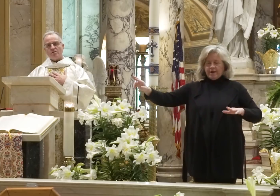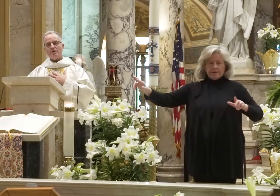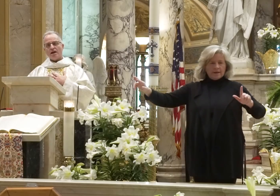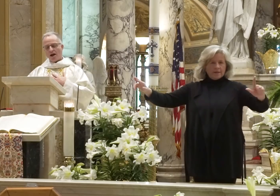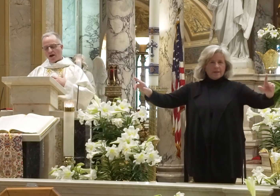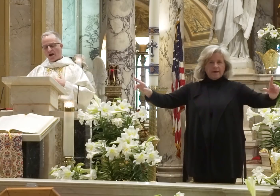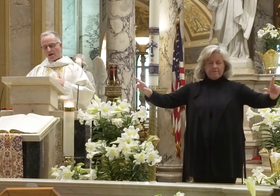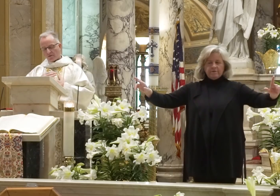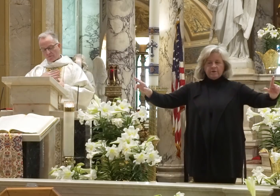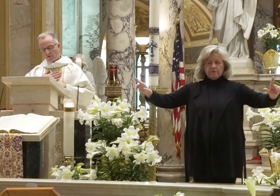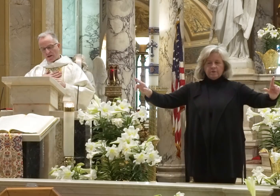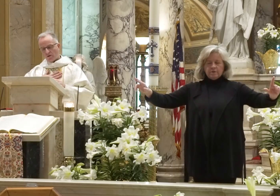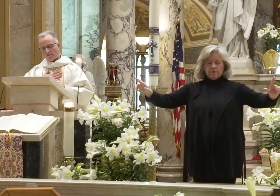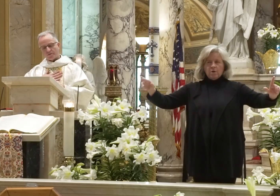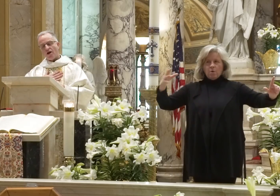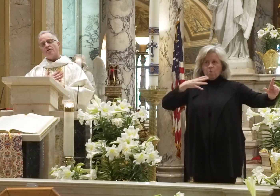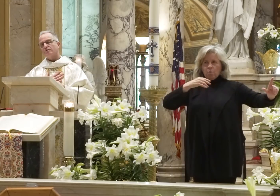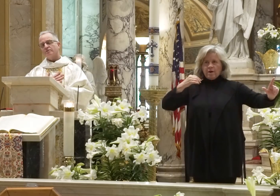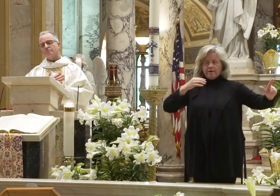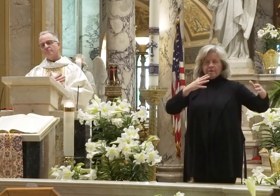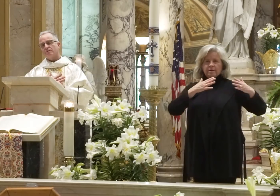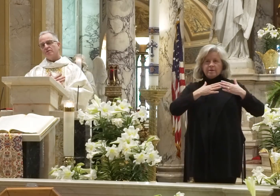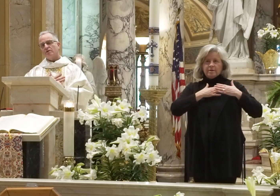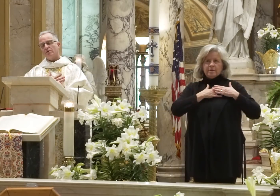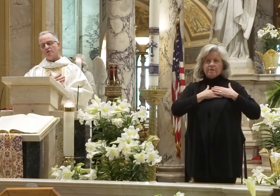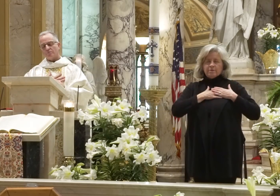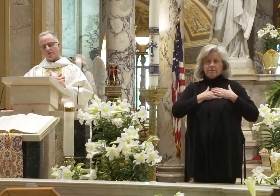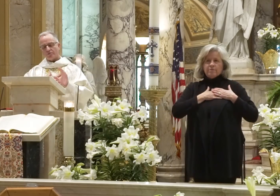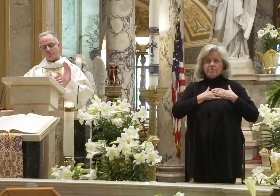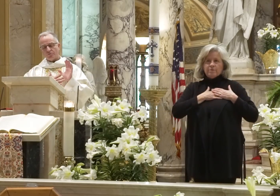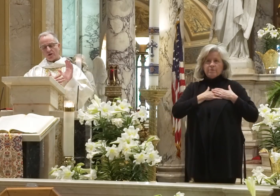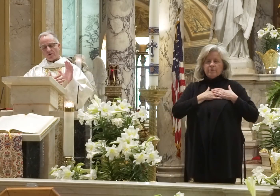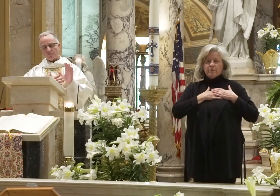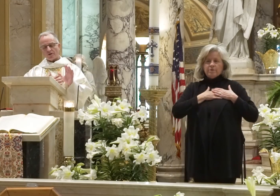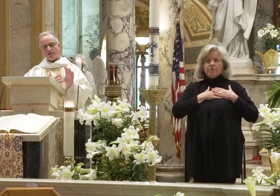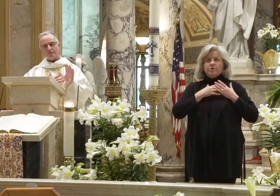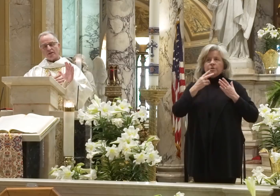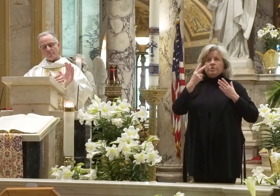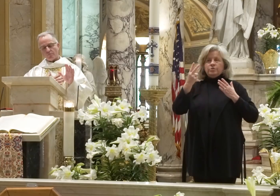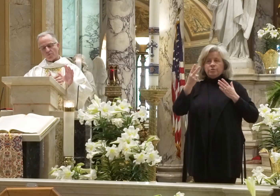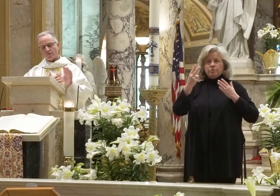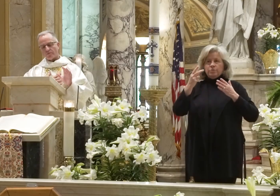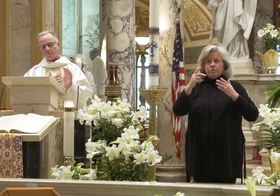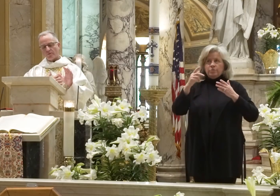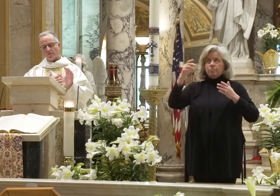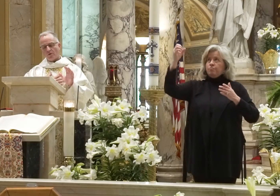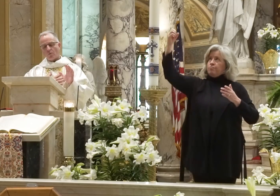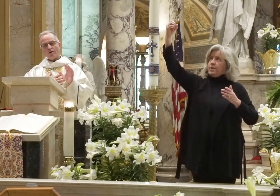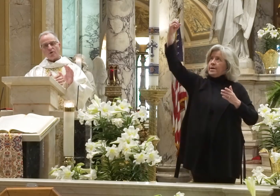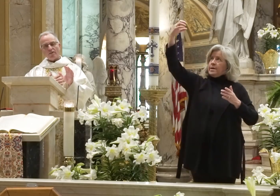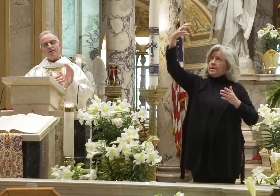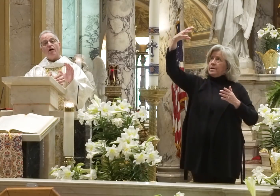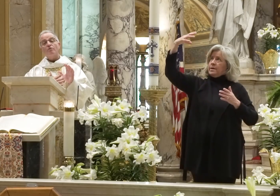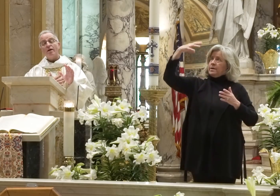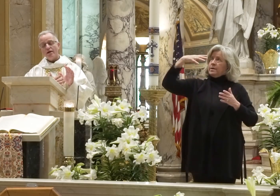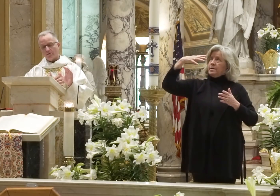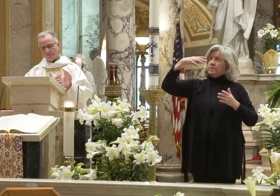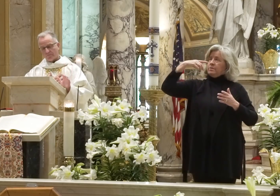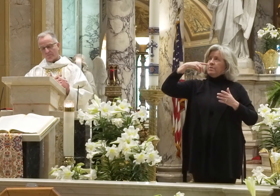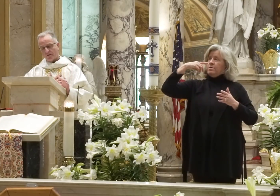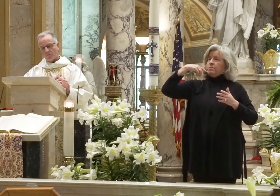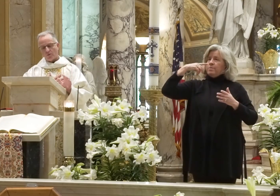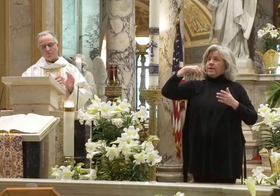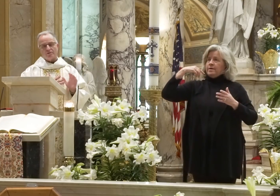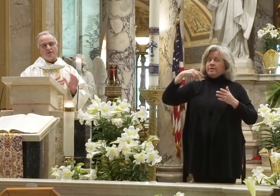at the very area of his heart. And from there, two large rays came forth, one red, the other